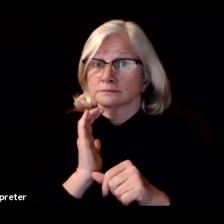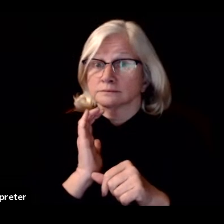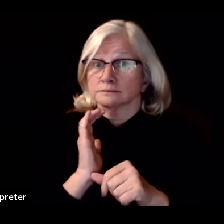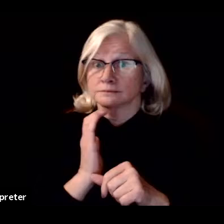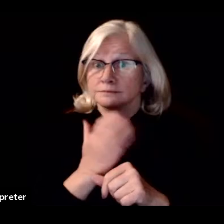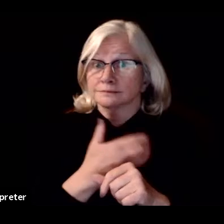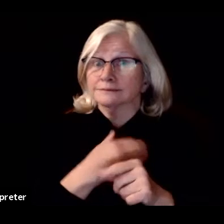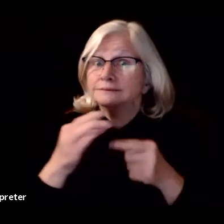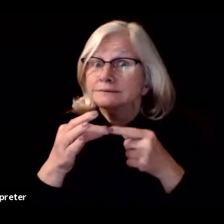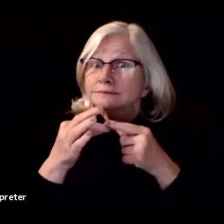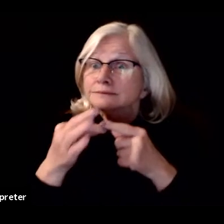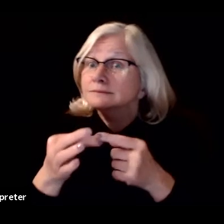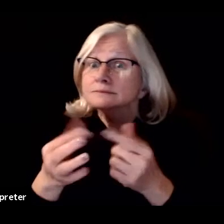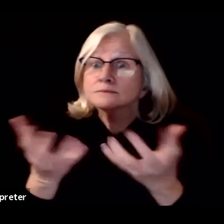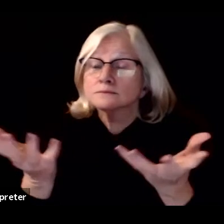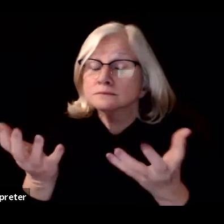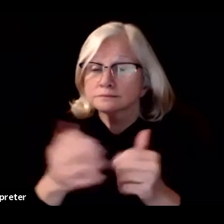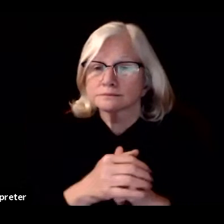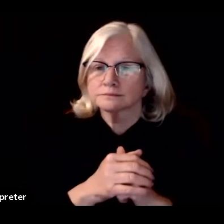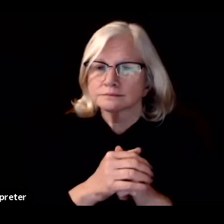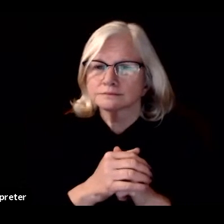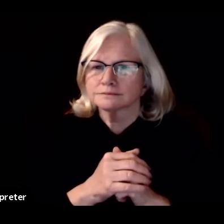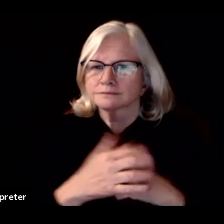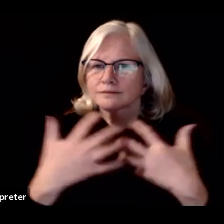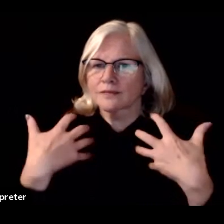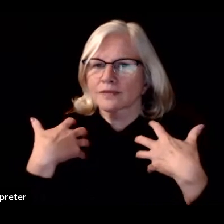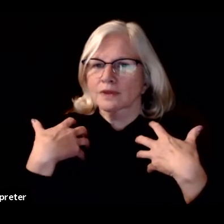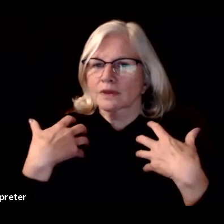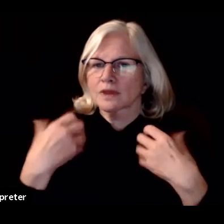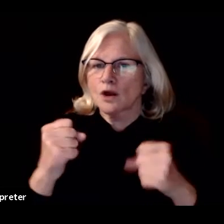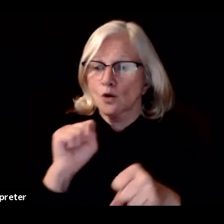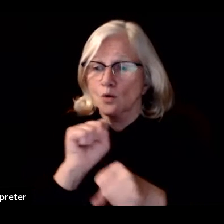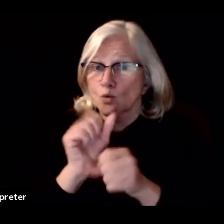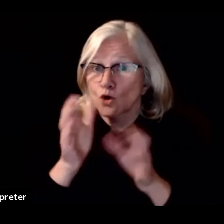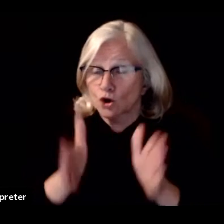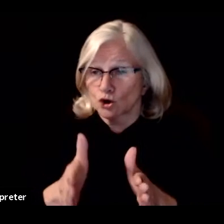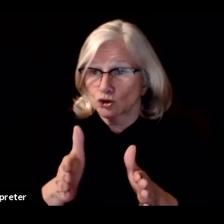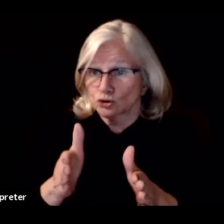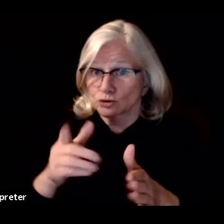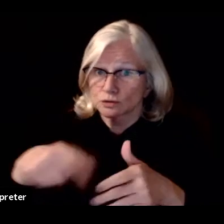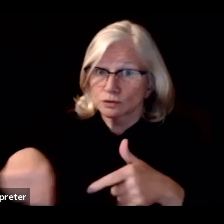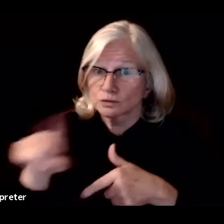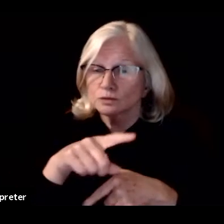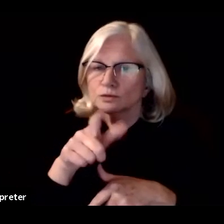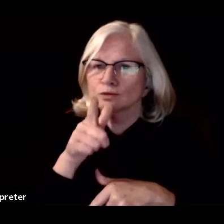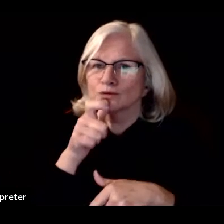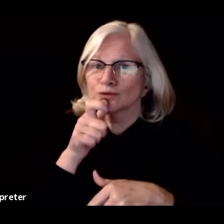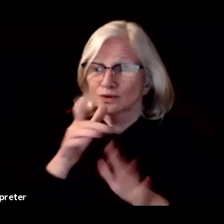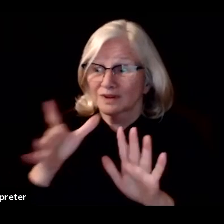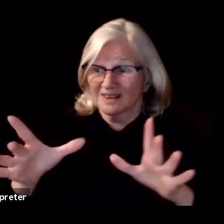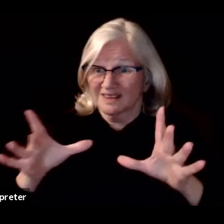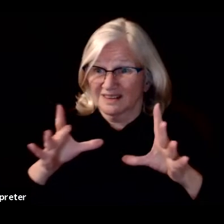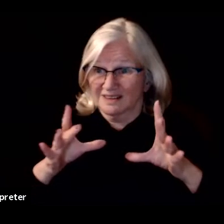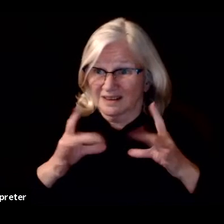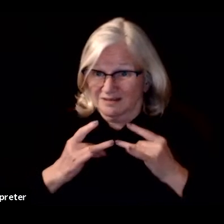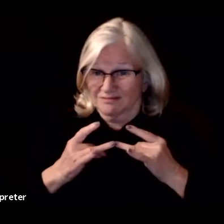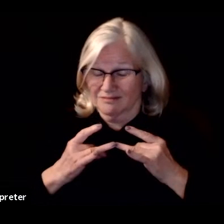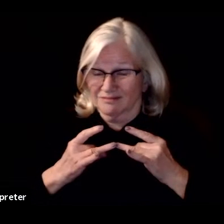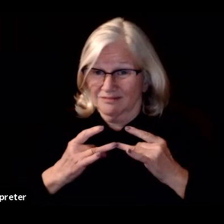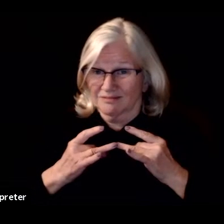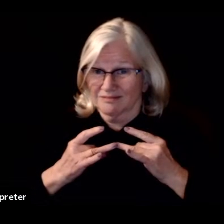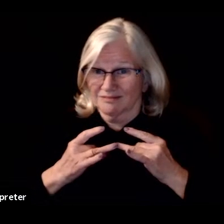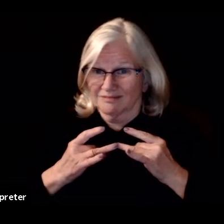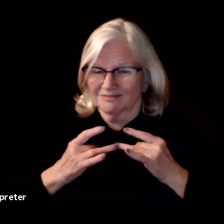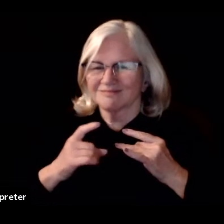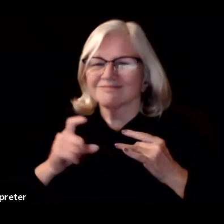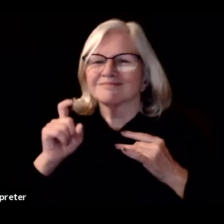workers who are infected to isolate for the full duration, and those who've been exposed to quarantine for the full